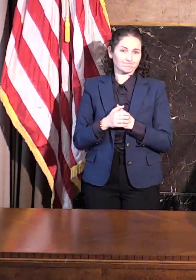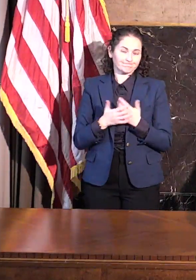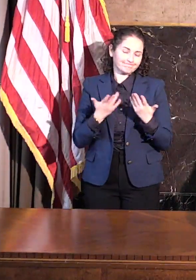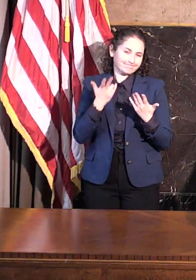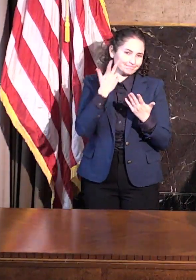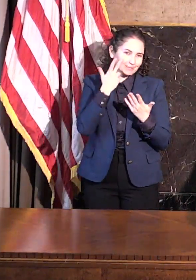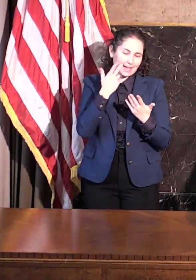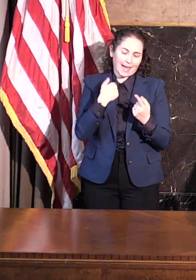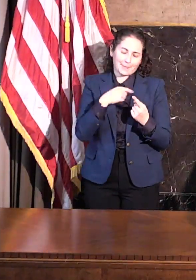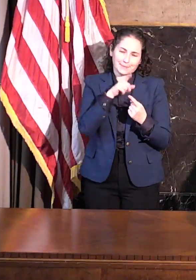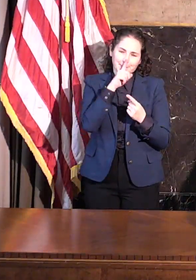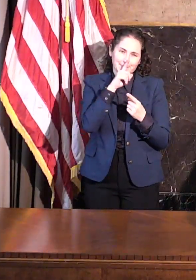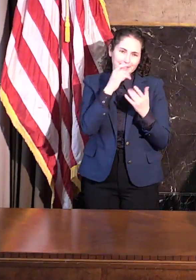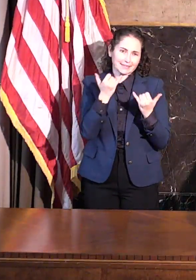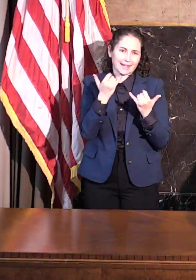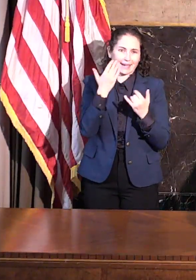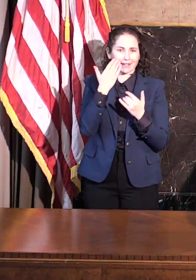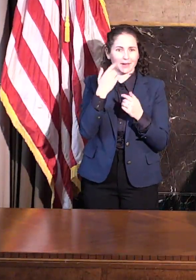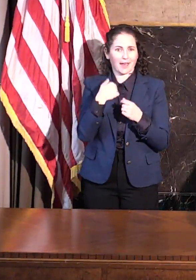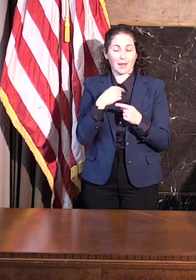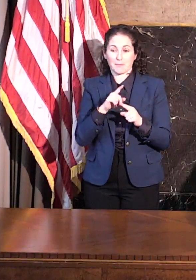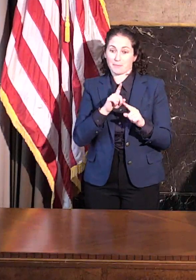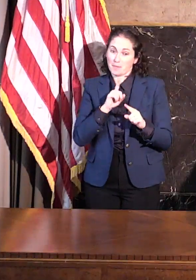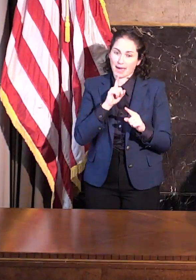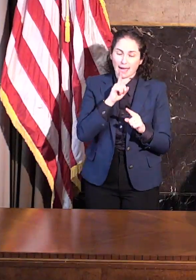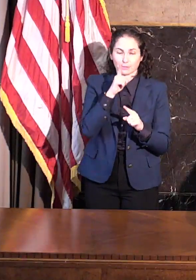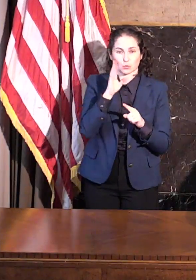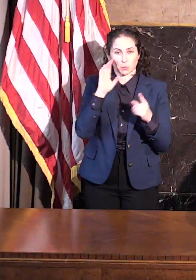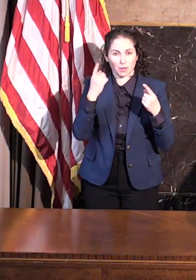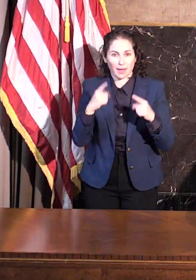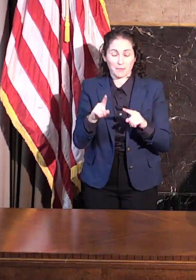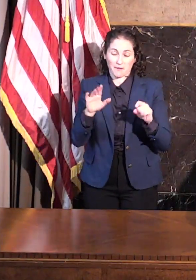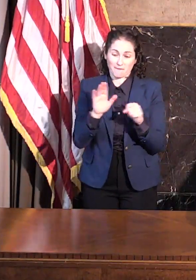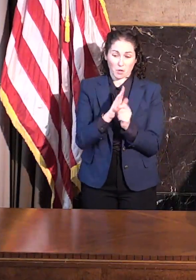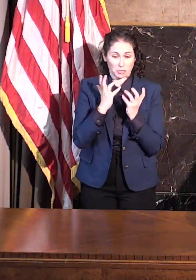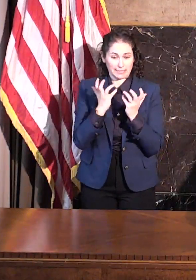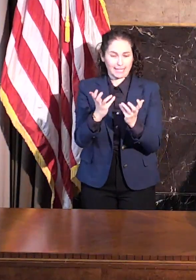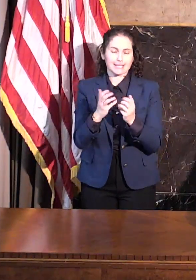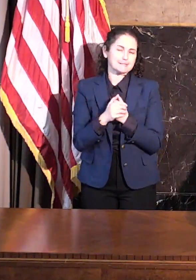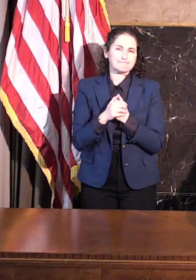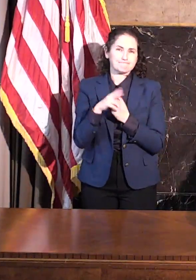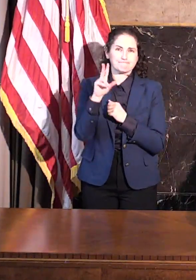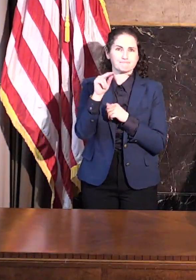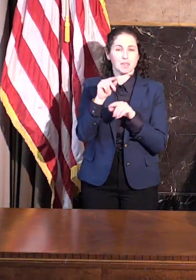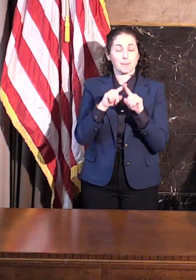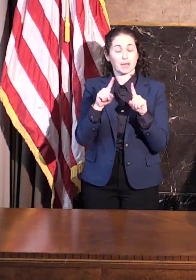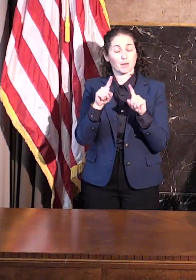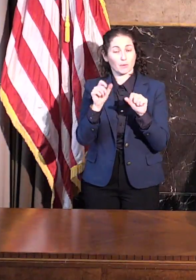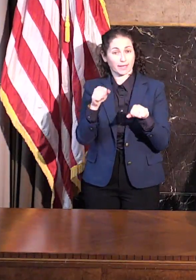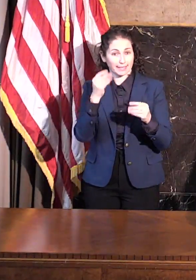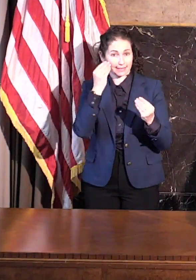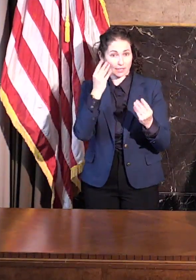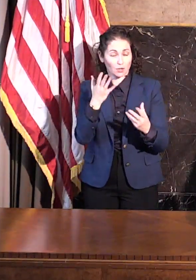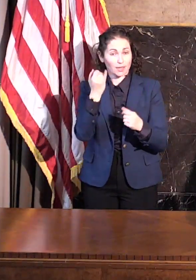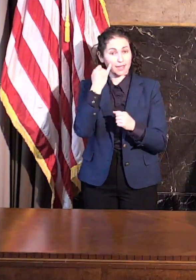vaccinated, and we're going to have opportunities to get back to a greater sense of normalcy. You've already seen the CDC come